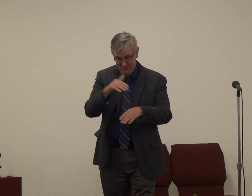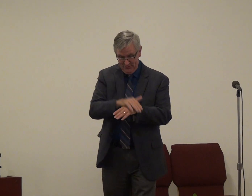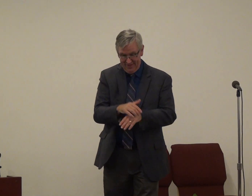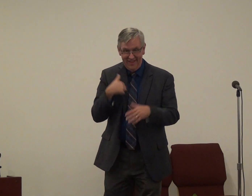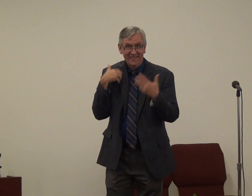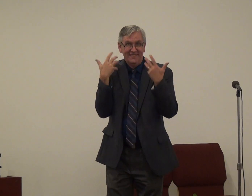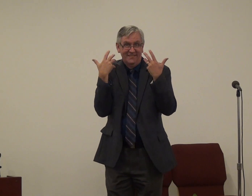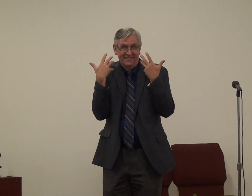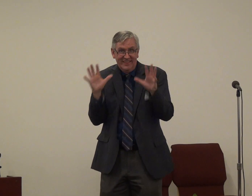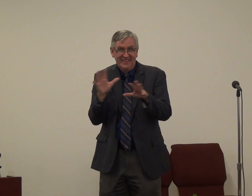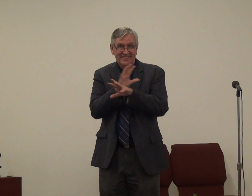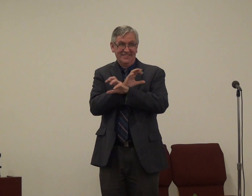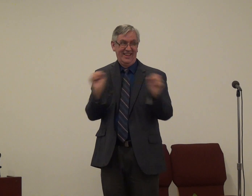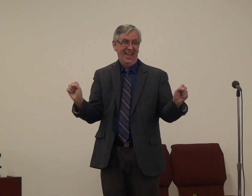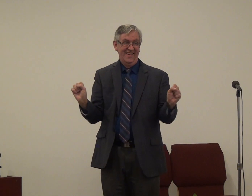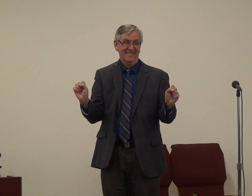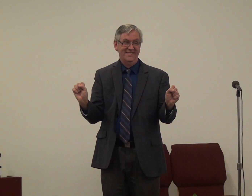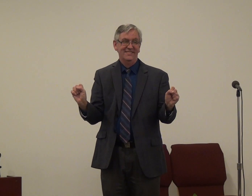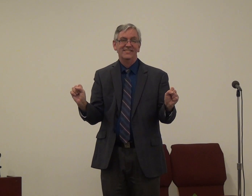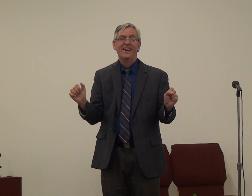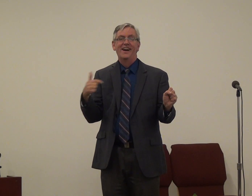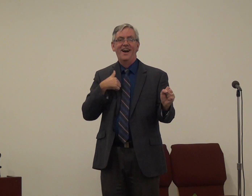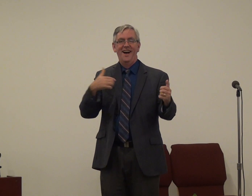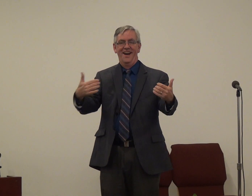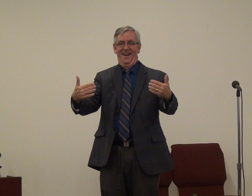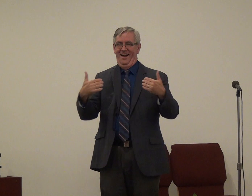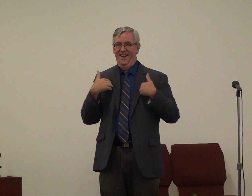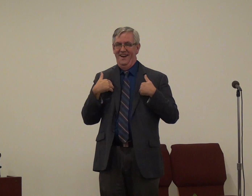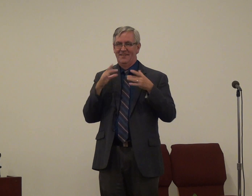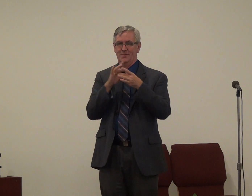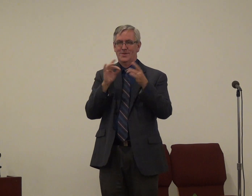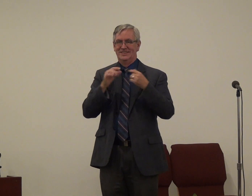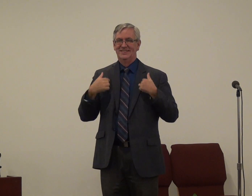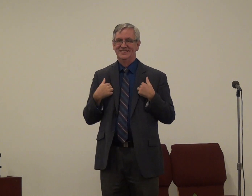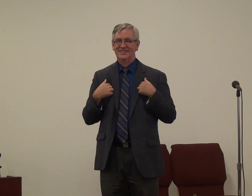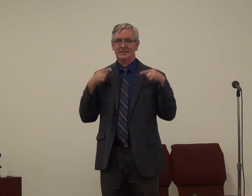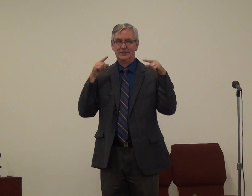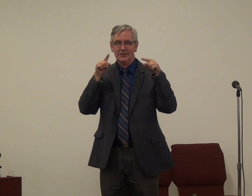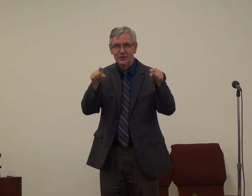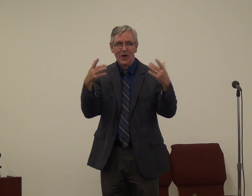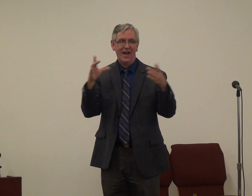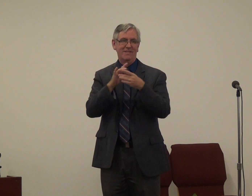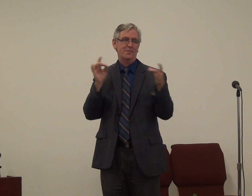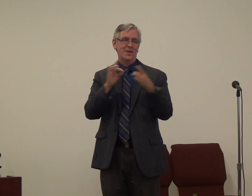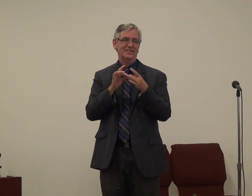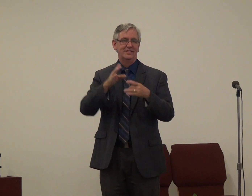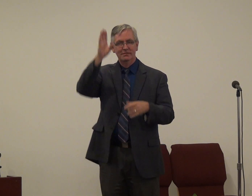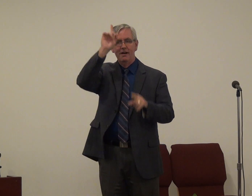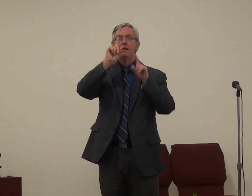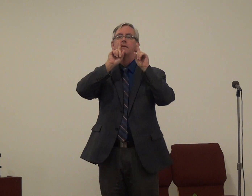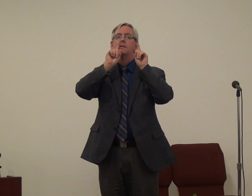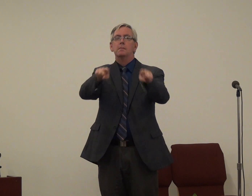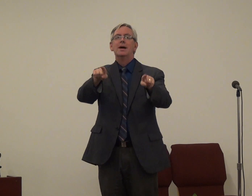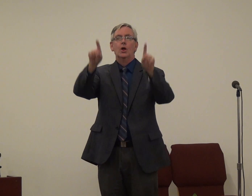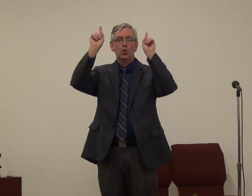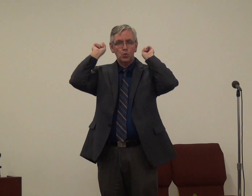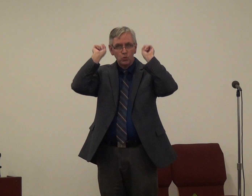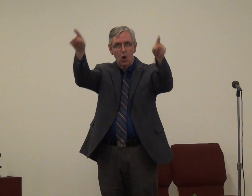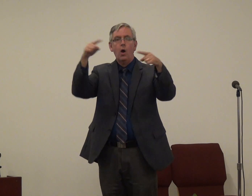you and I that are here tonight, if you've been saved, you have a message. I have a message. And the Lord has